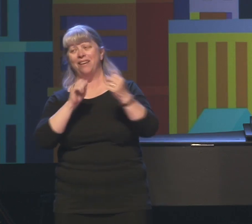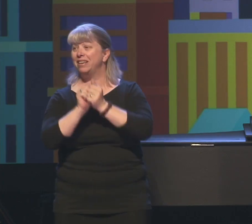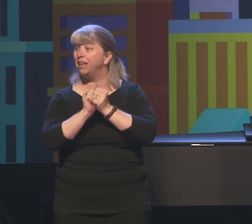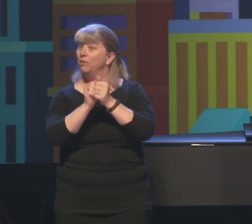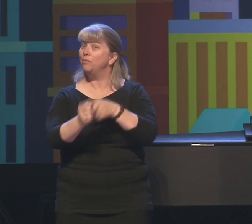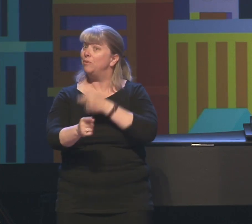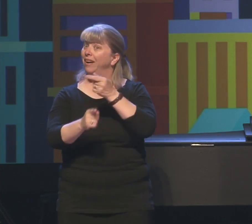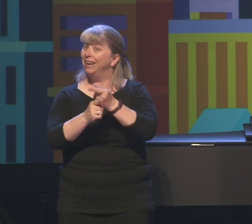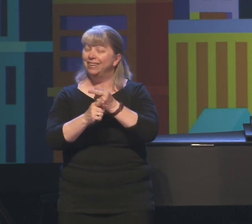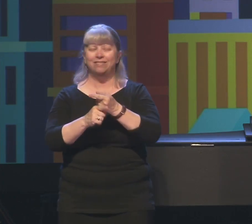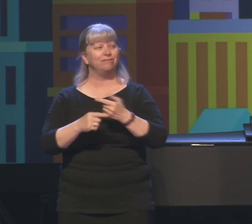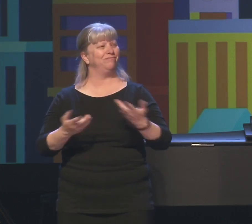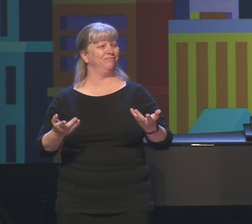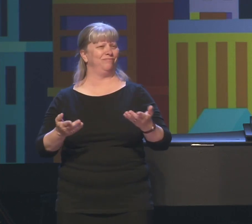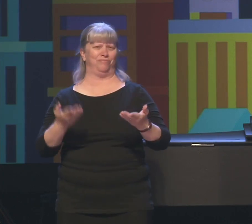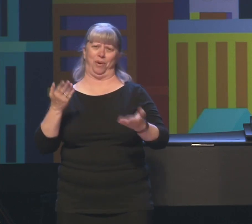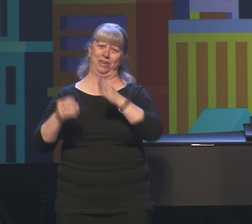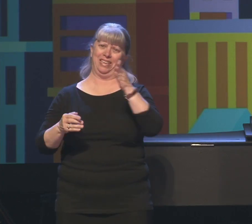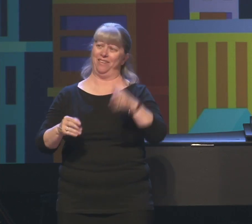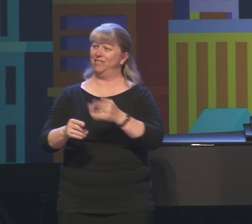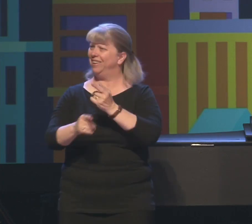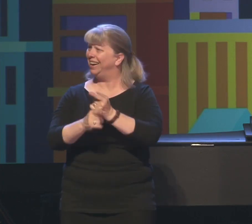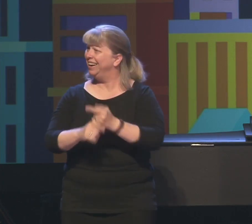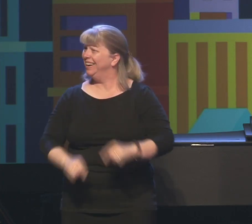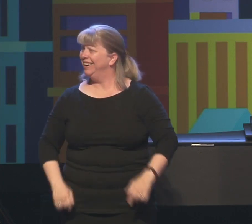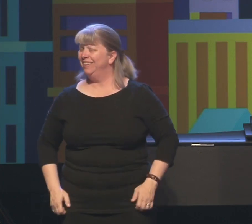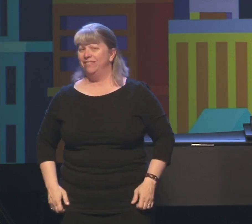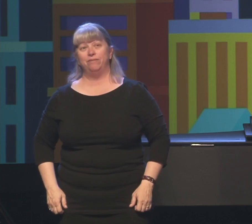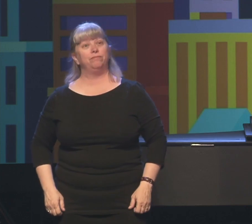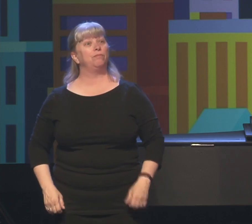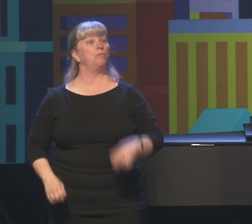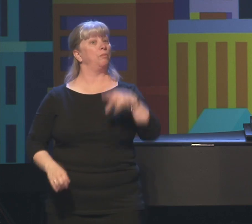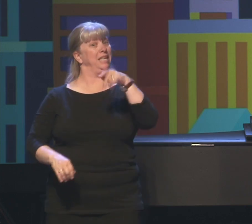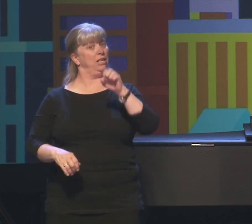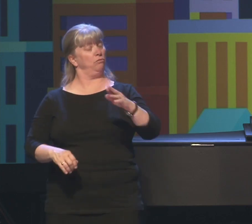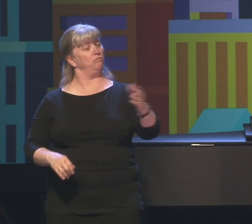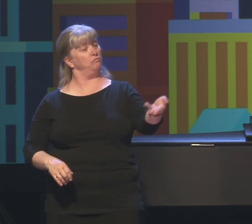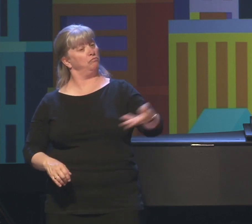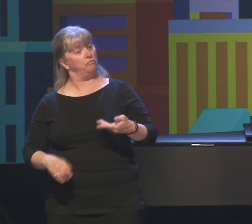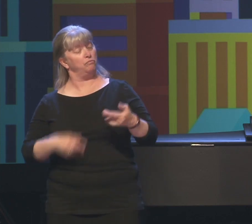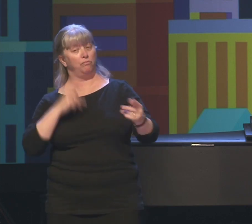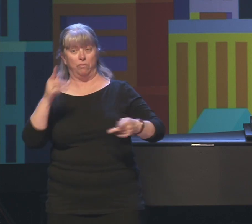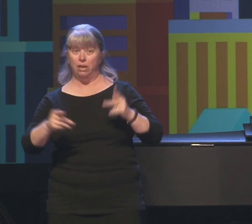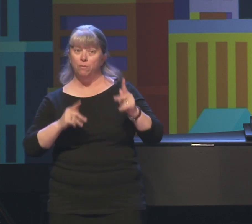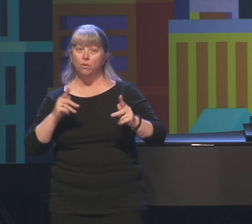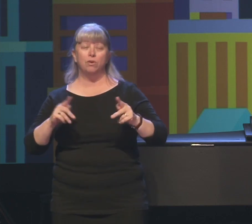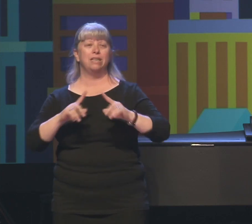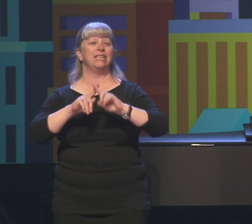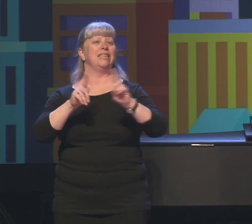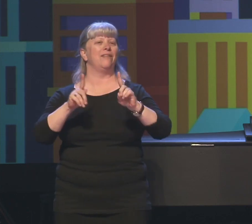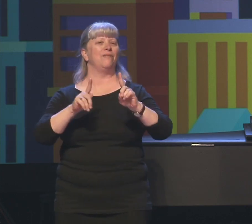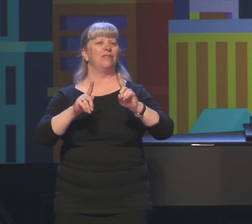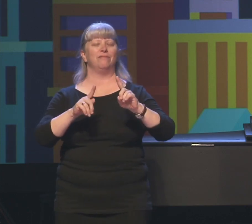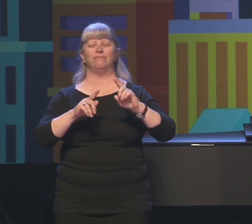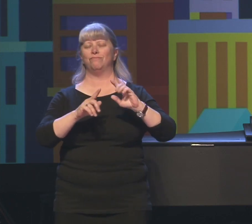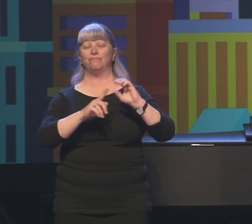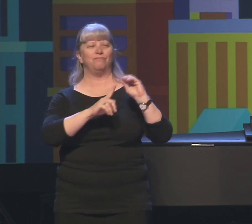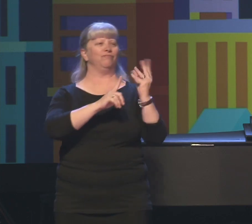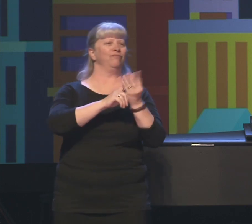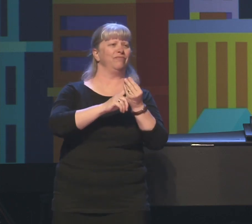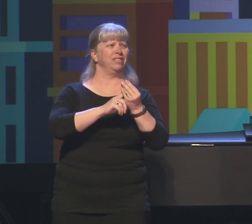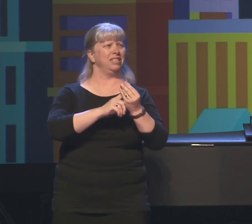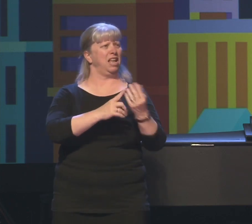right? Probably never, okay? But Peter does this with people that are of a totally different ethnicity that are